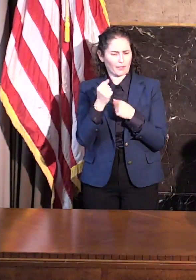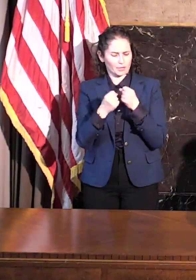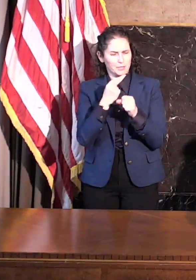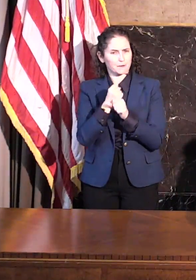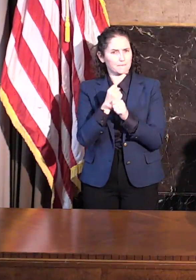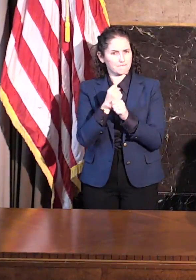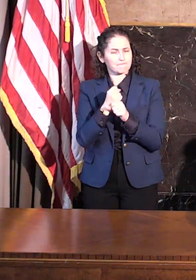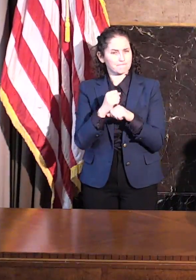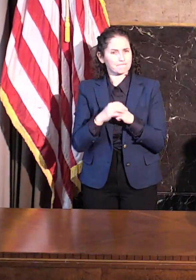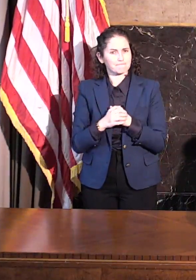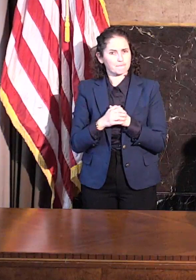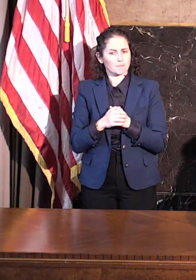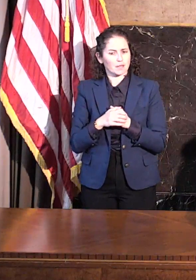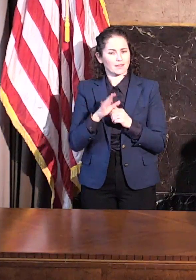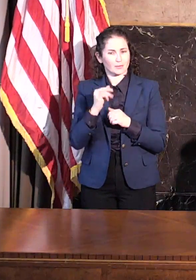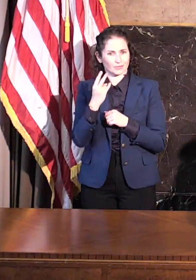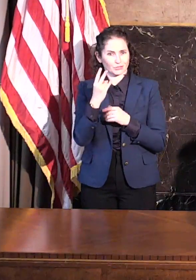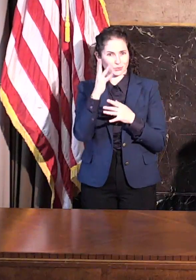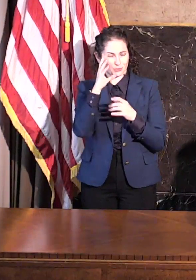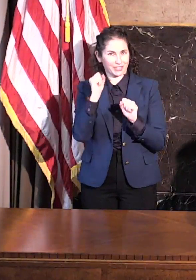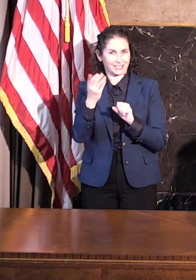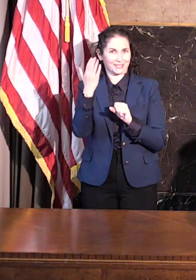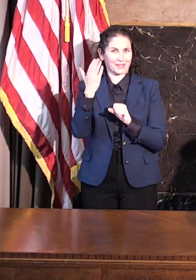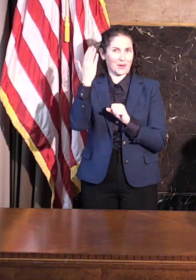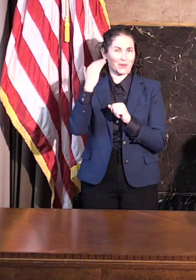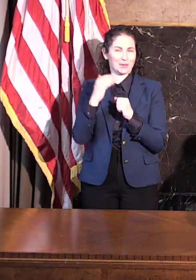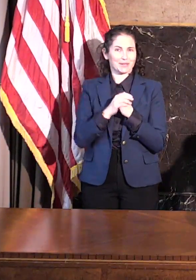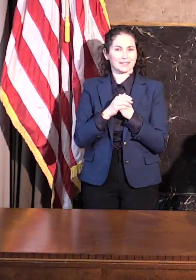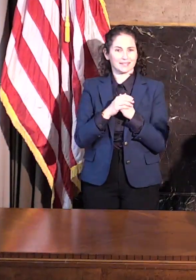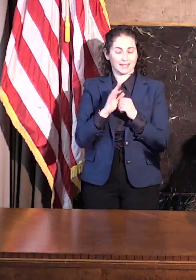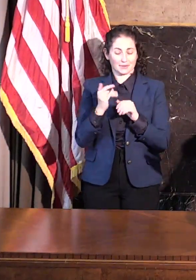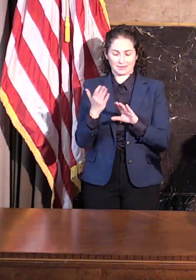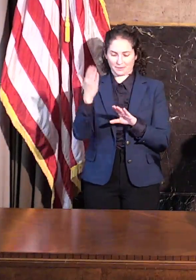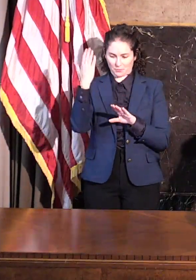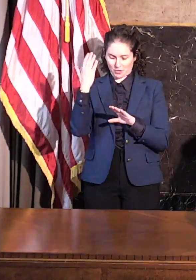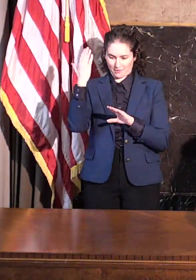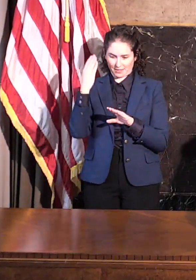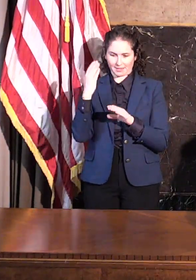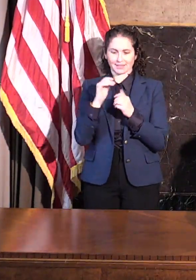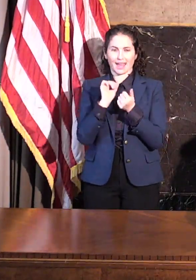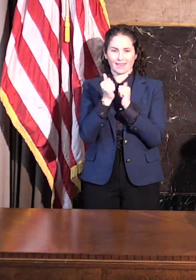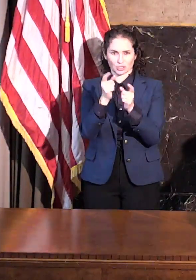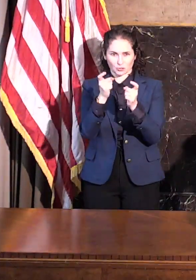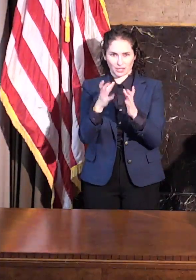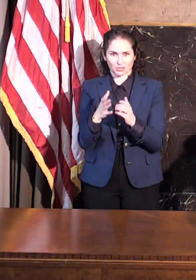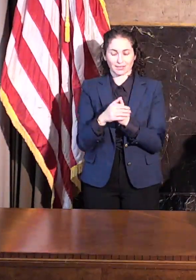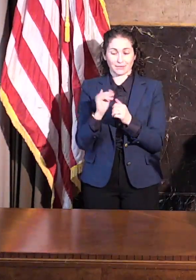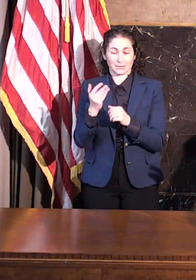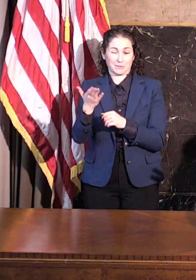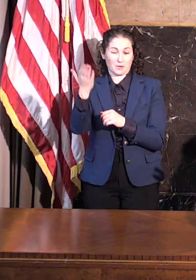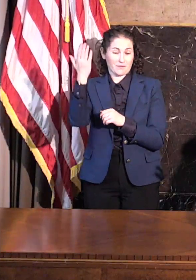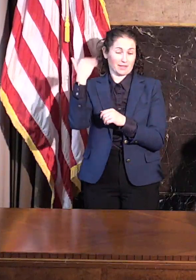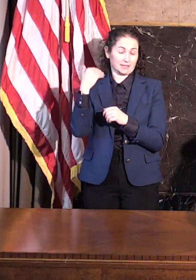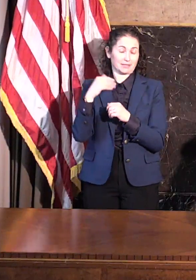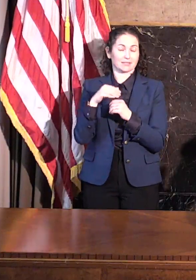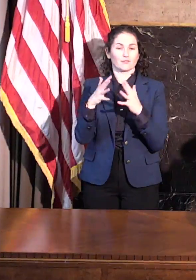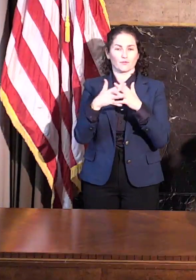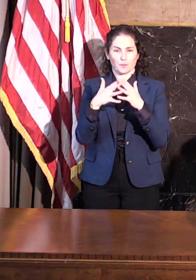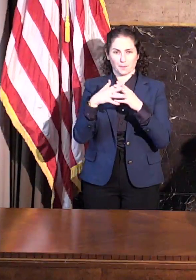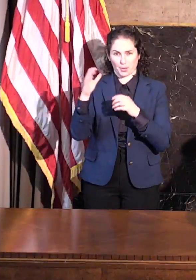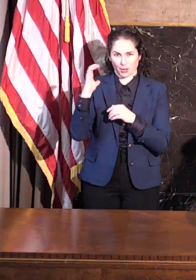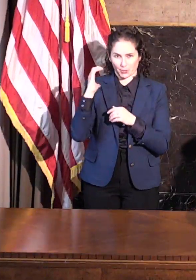and I will tell you, when you read the report, you cannot help but conclude that people needed to be fired. But over